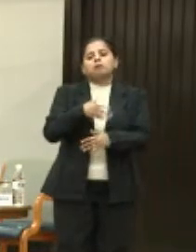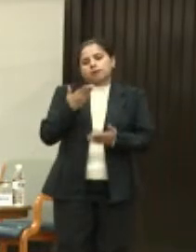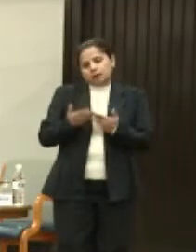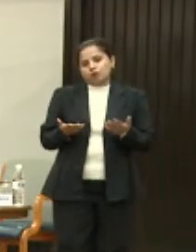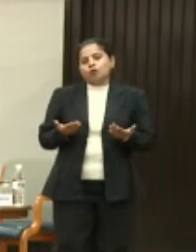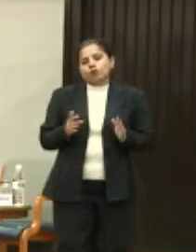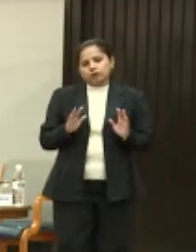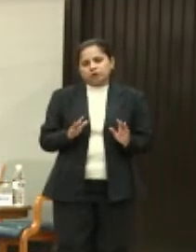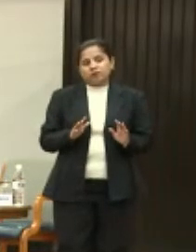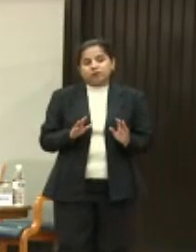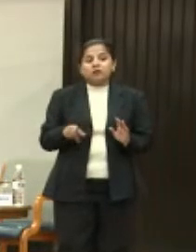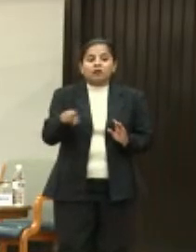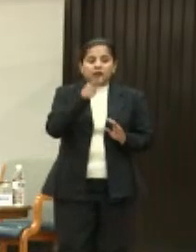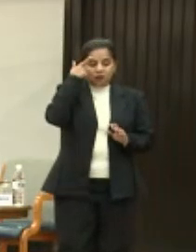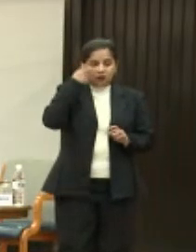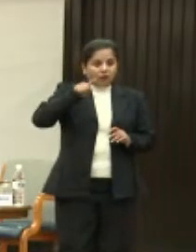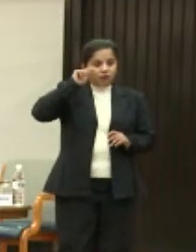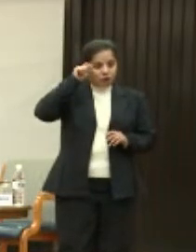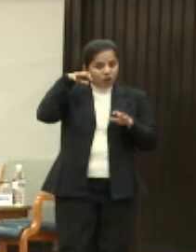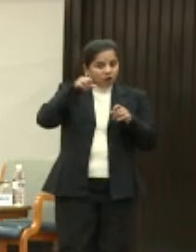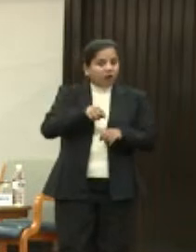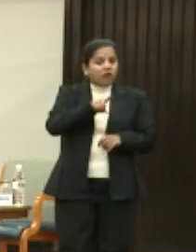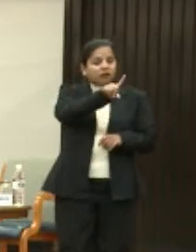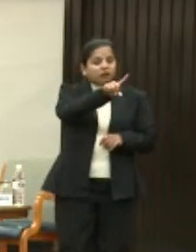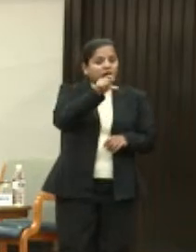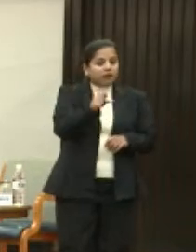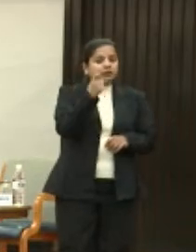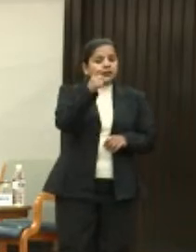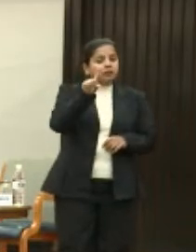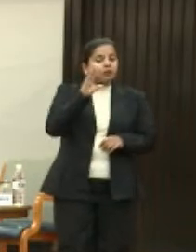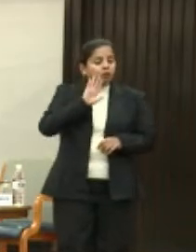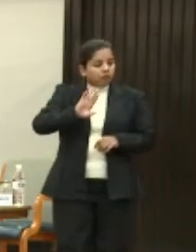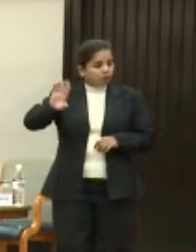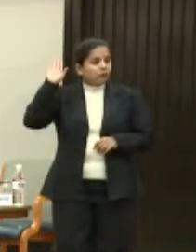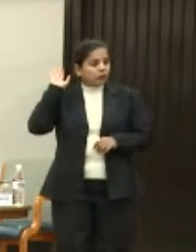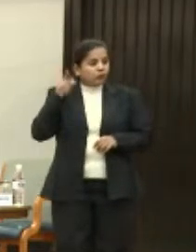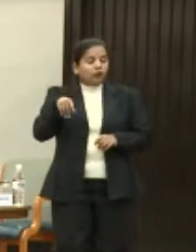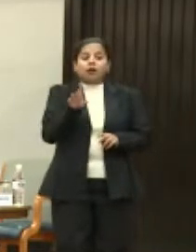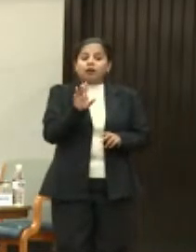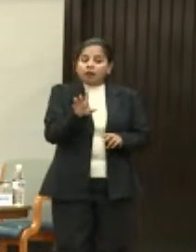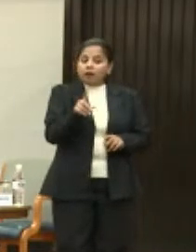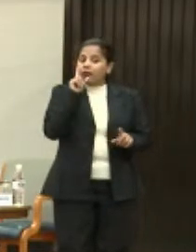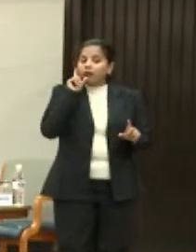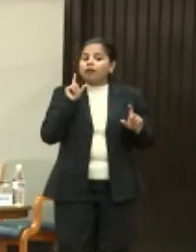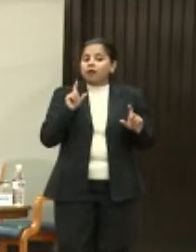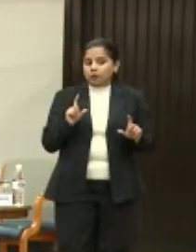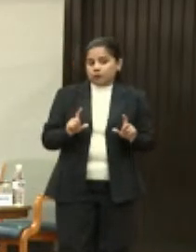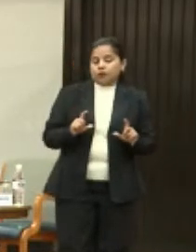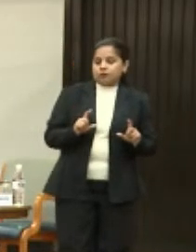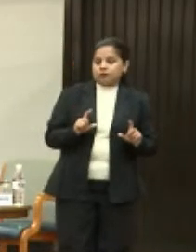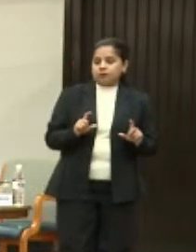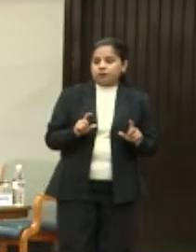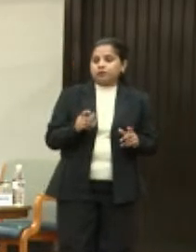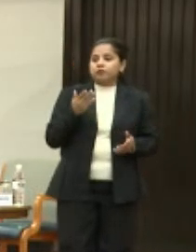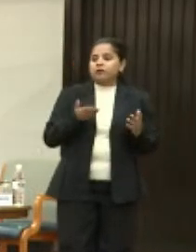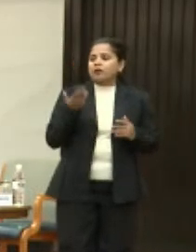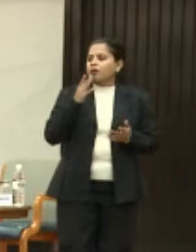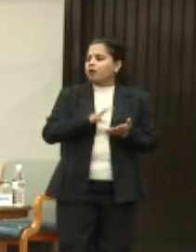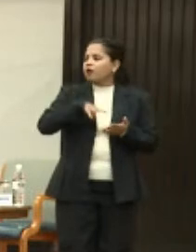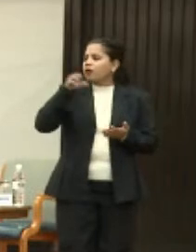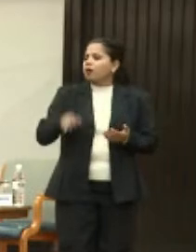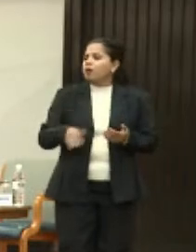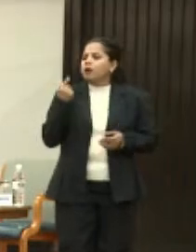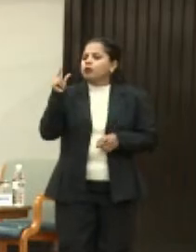Mind you, this is not colonial. This act is 1971. Mind you, it has been abolished in